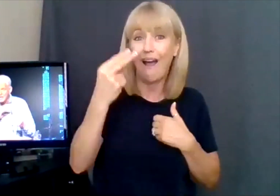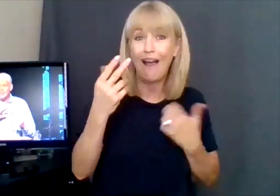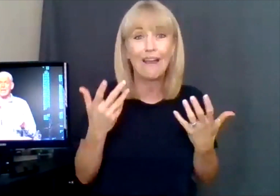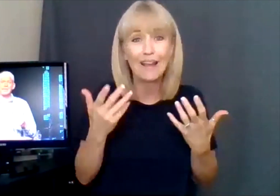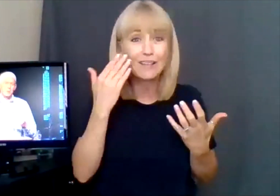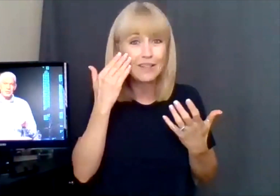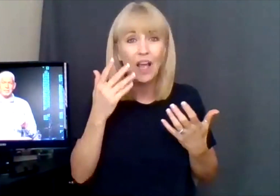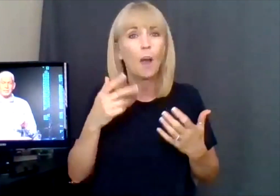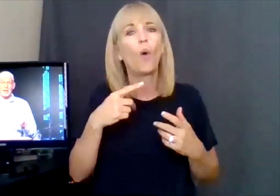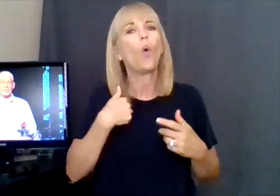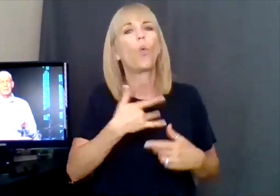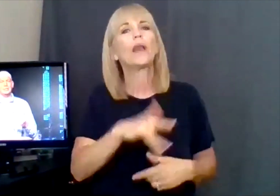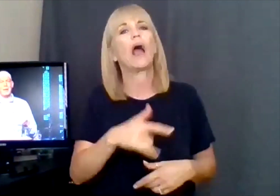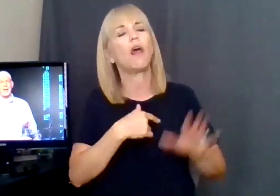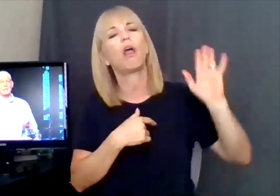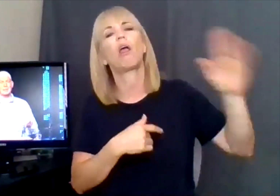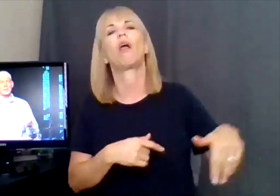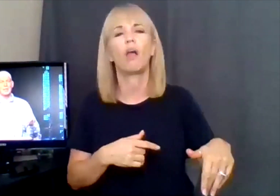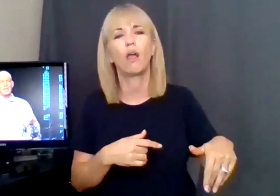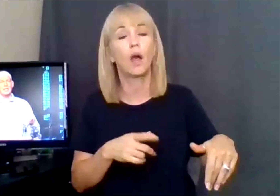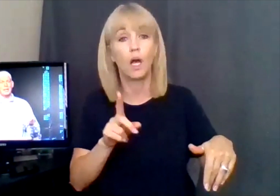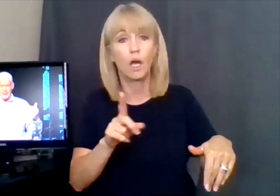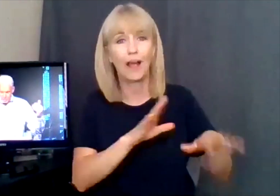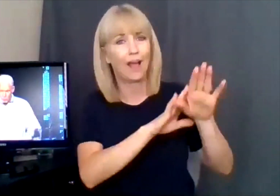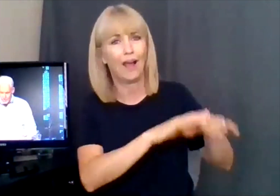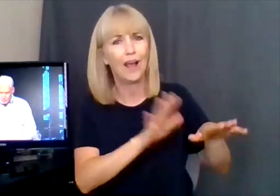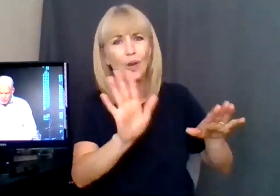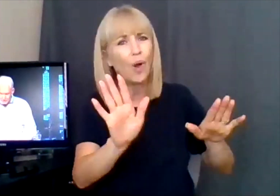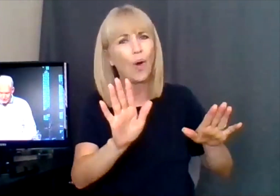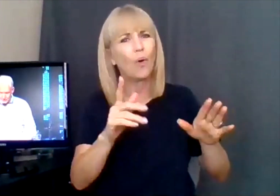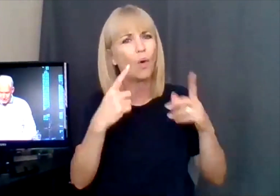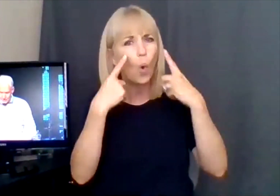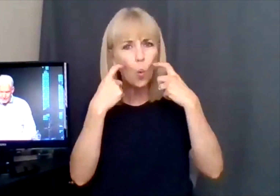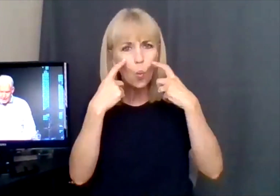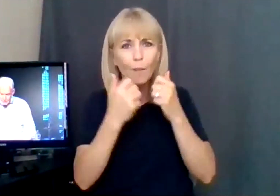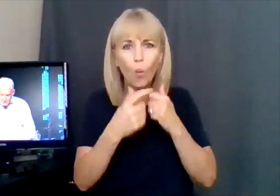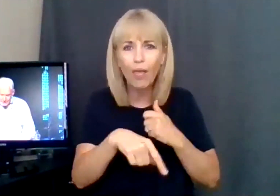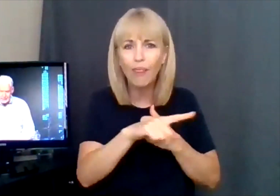we just nonchalantly push them aside, can we just pause and maybe weep with them